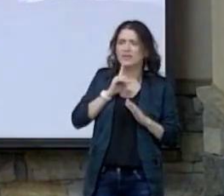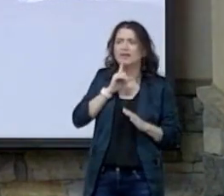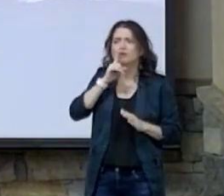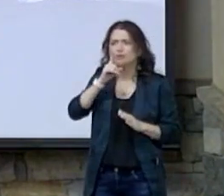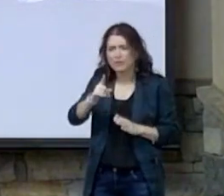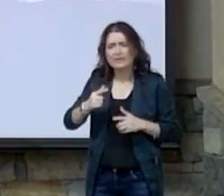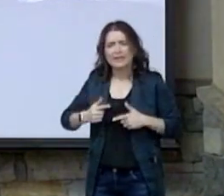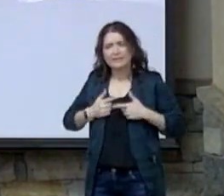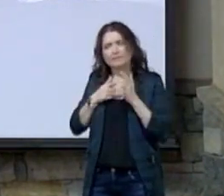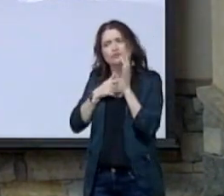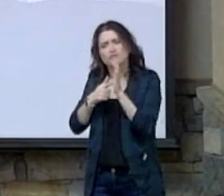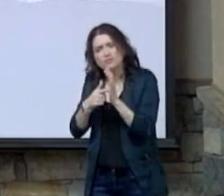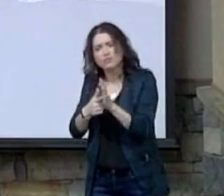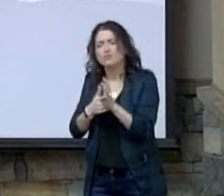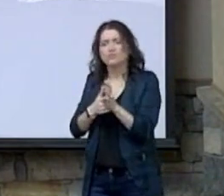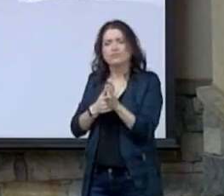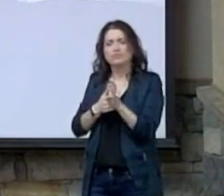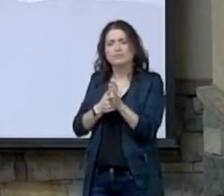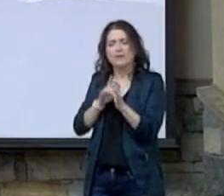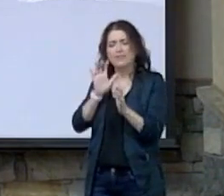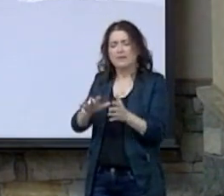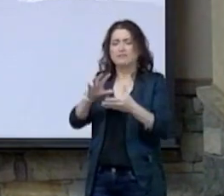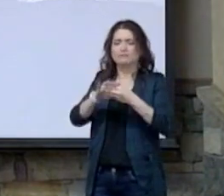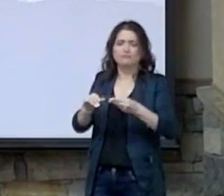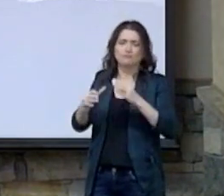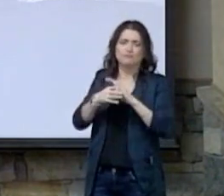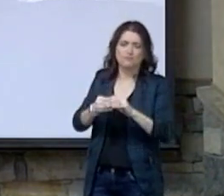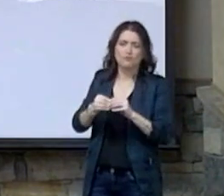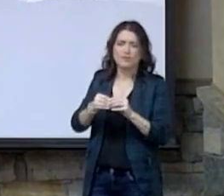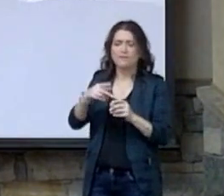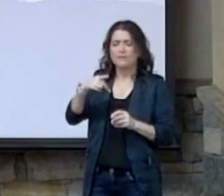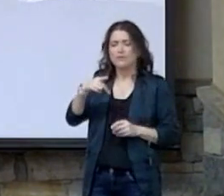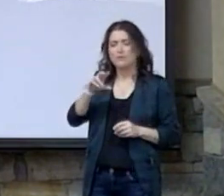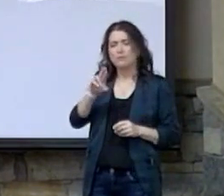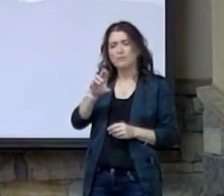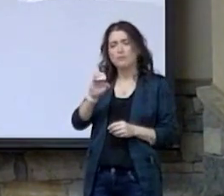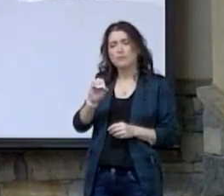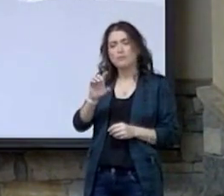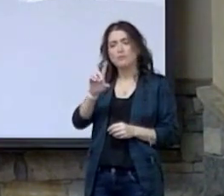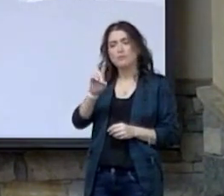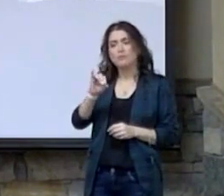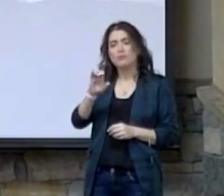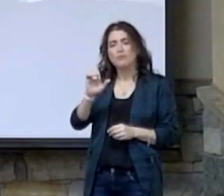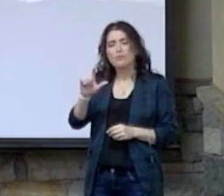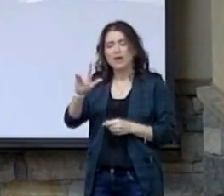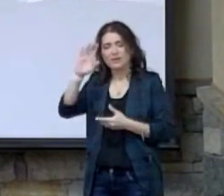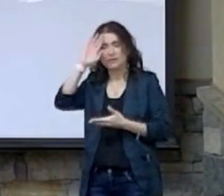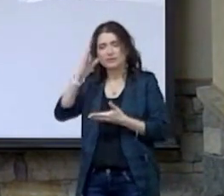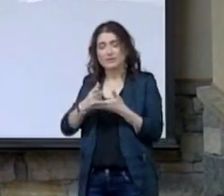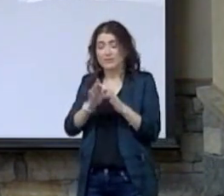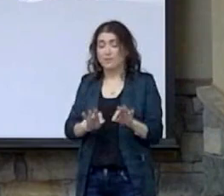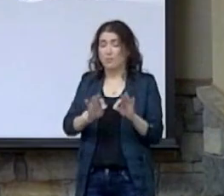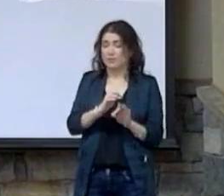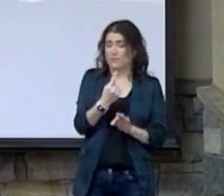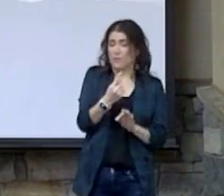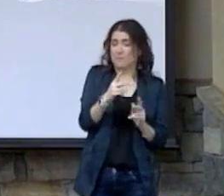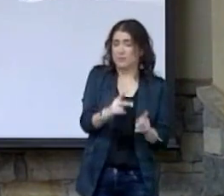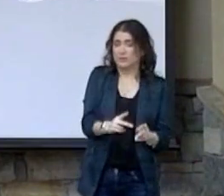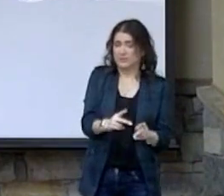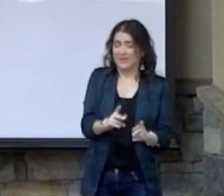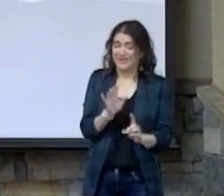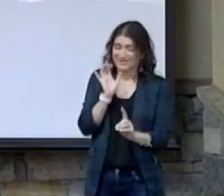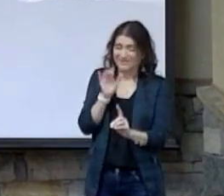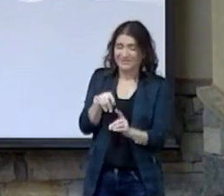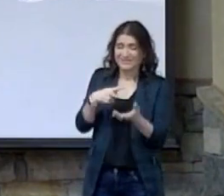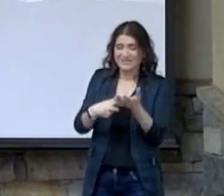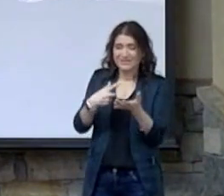live out the example of the parable of the prodigal son. The importance of one person. And it's this